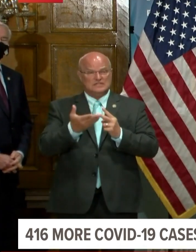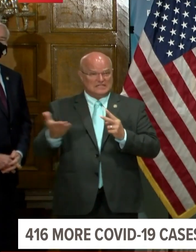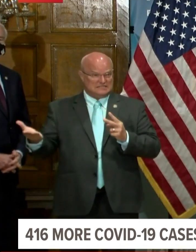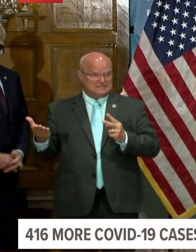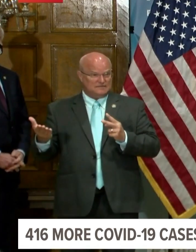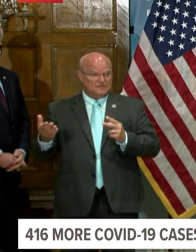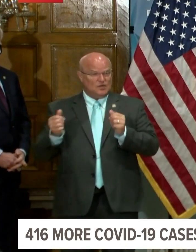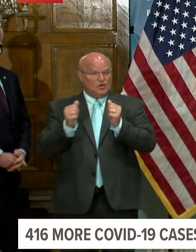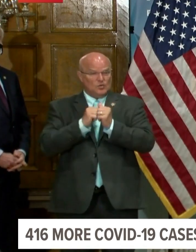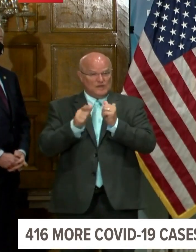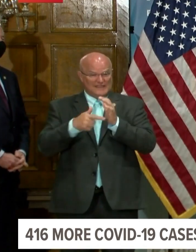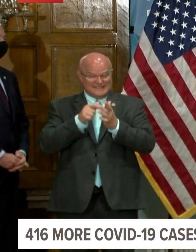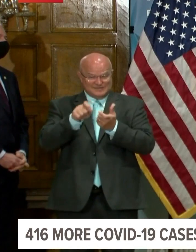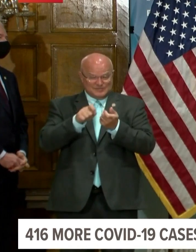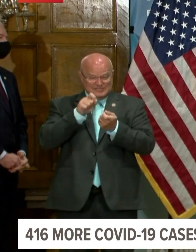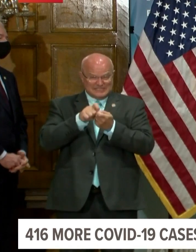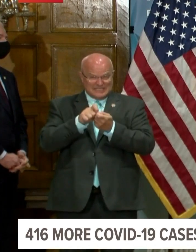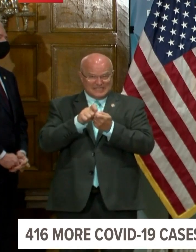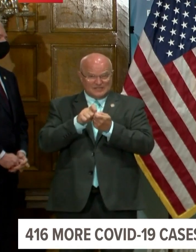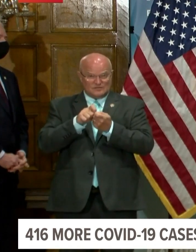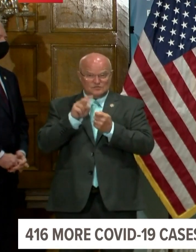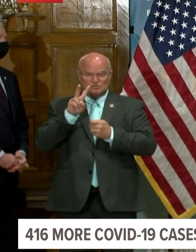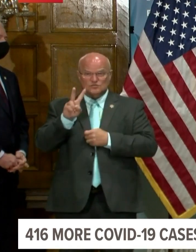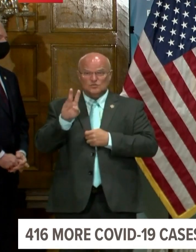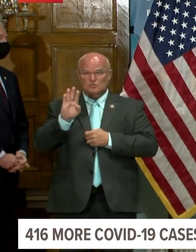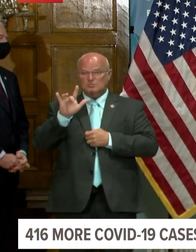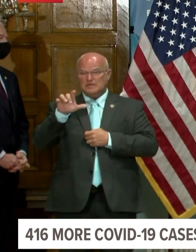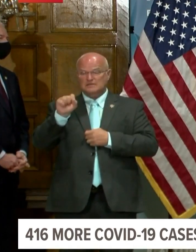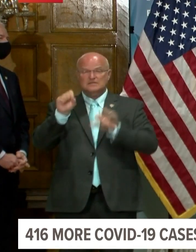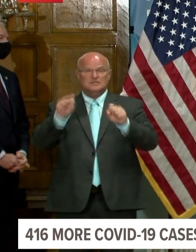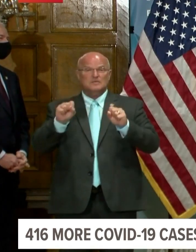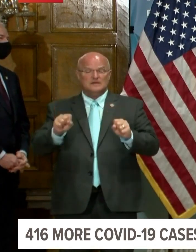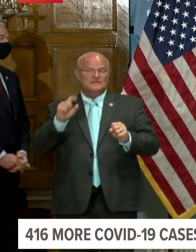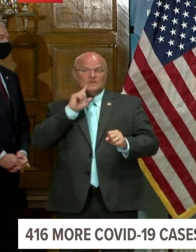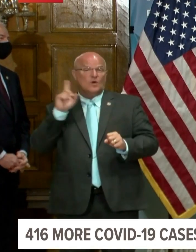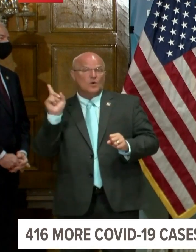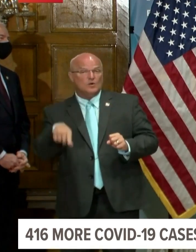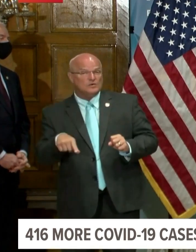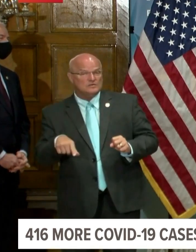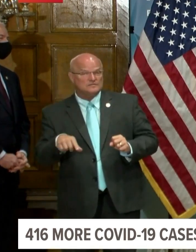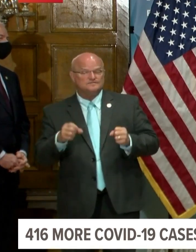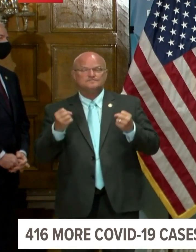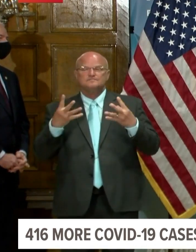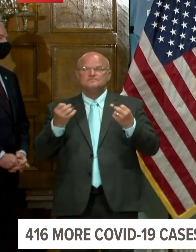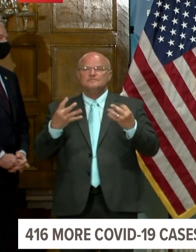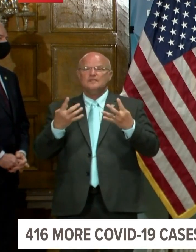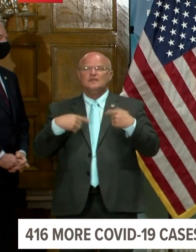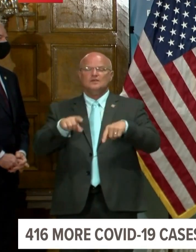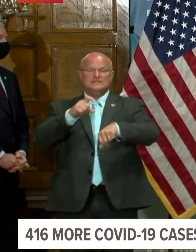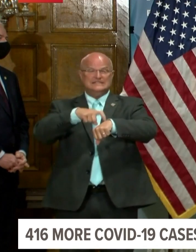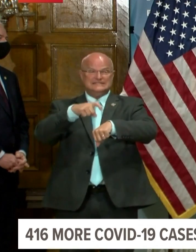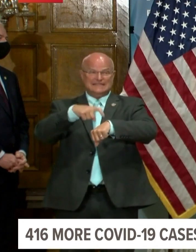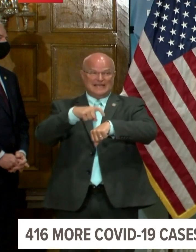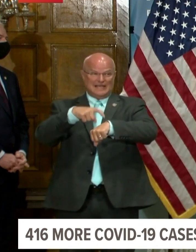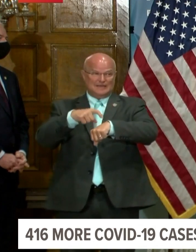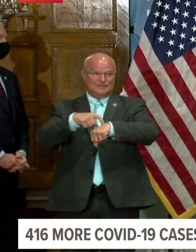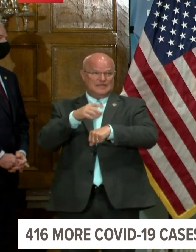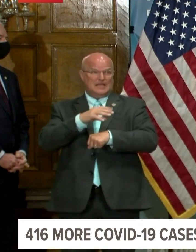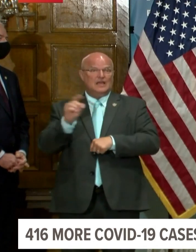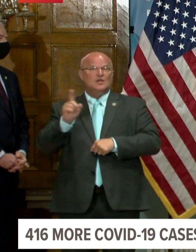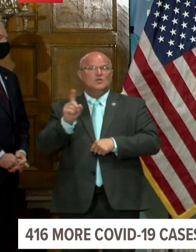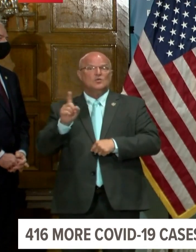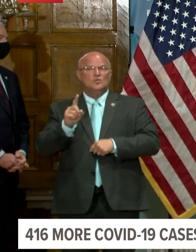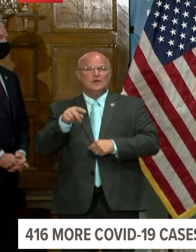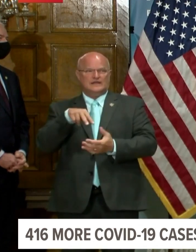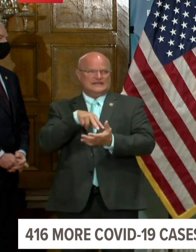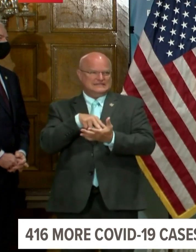with this particular, these two bills and the possibility of executive orders, a lot of it goes to the timing and where